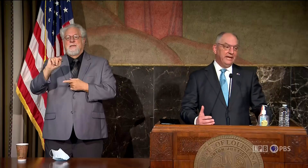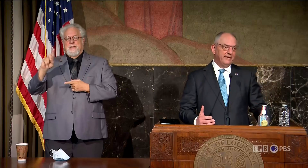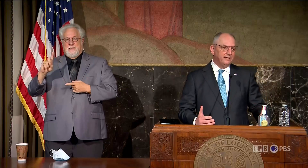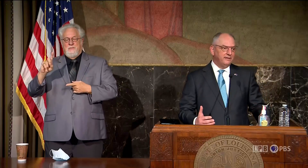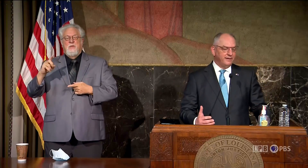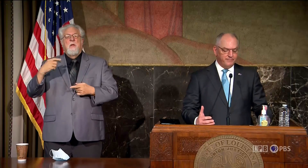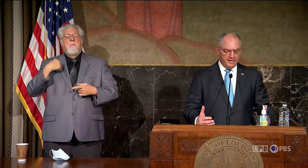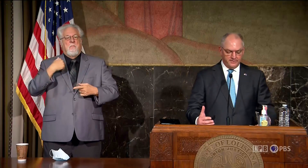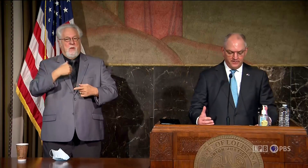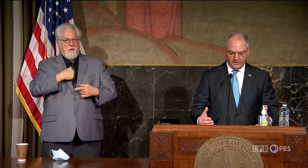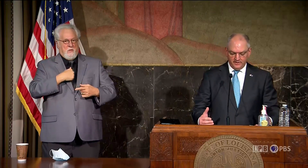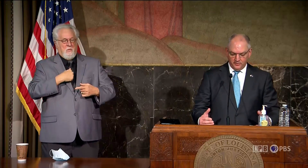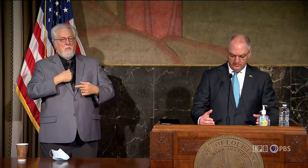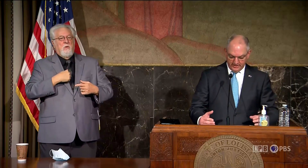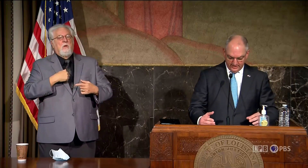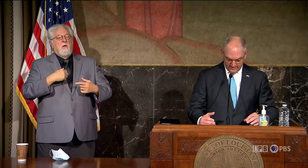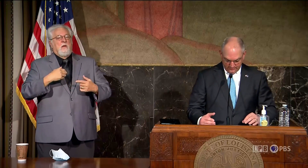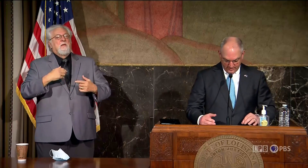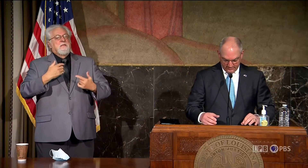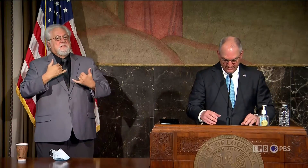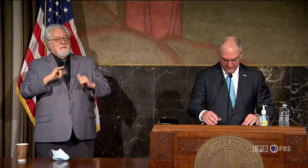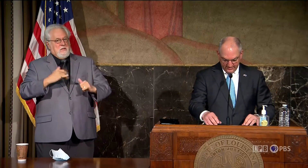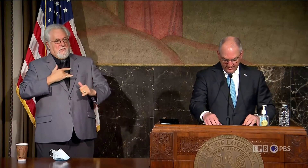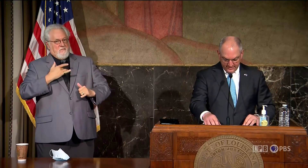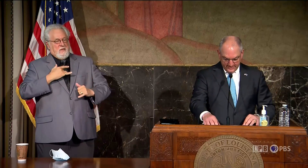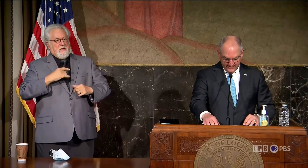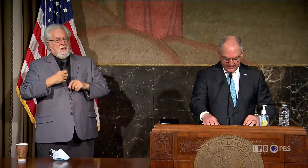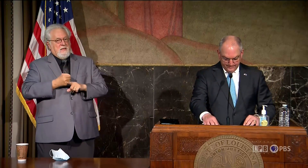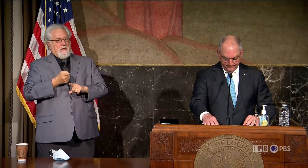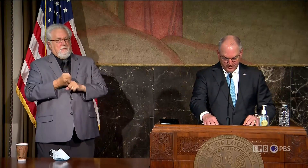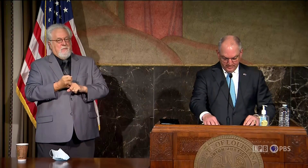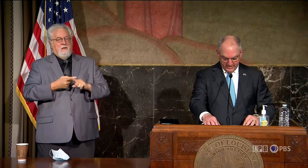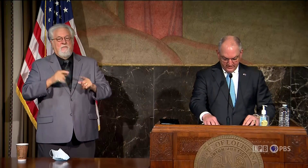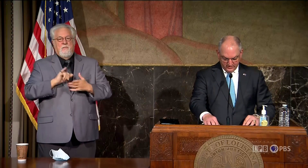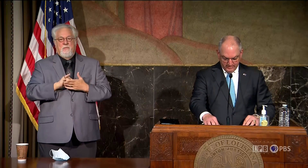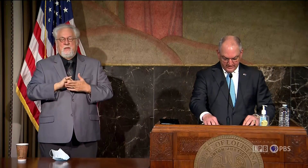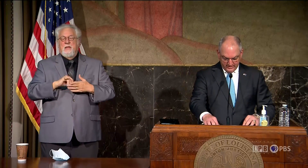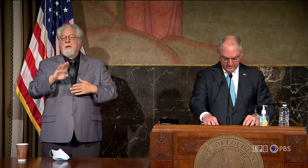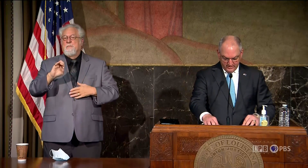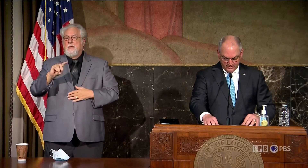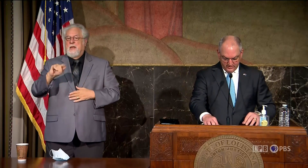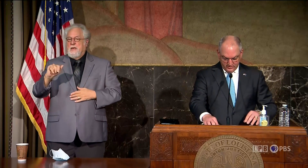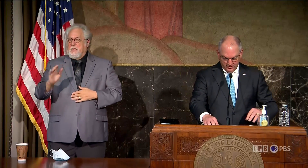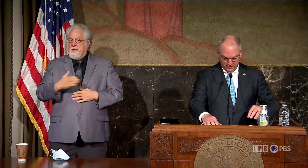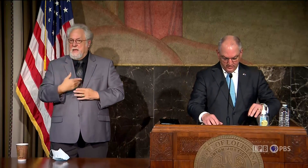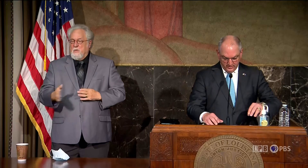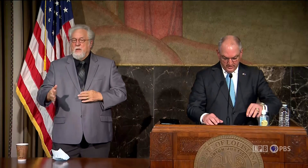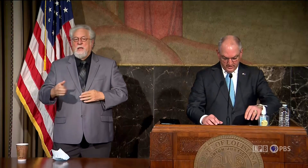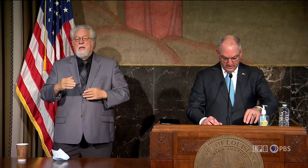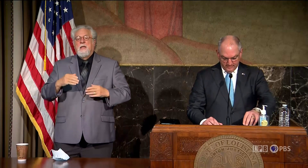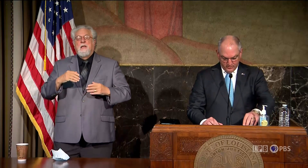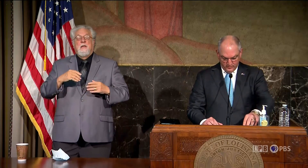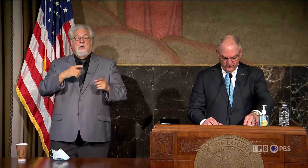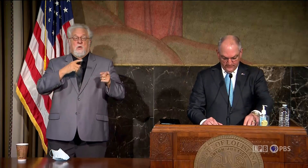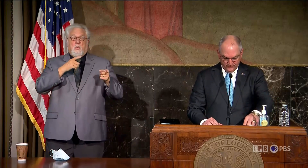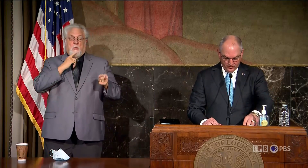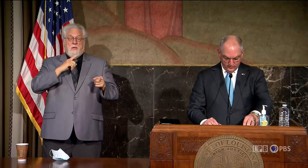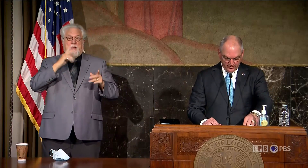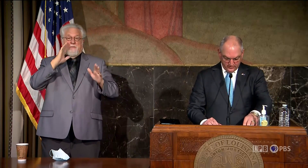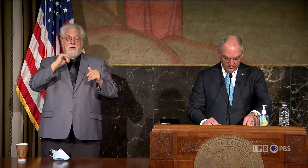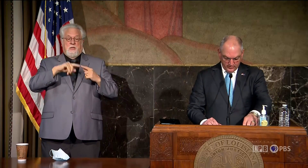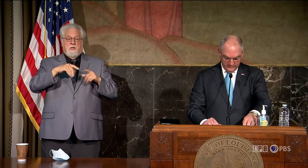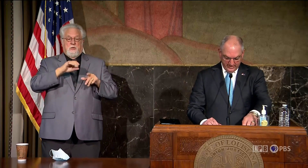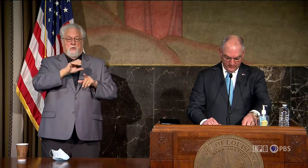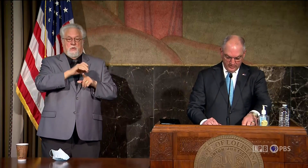fact, we're feeling impacts here in Louisiana presently. Beta is expected to move